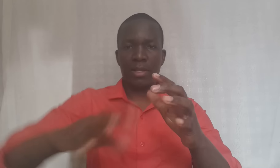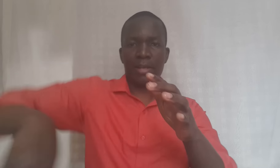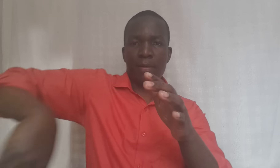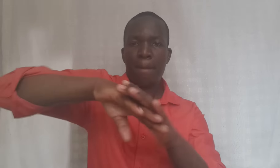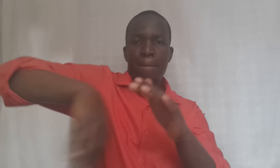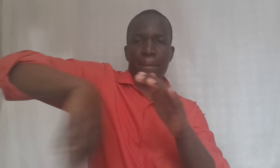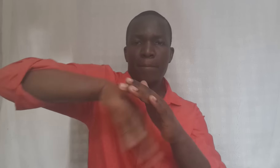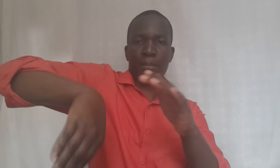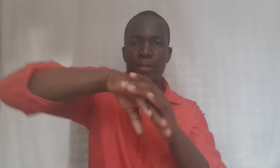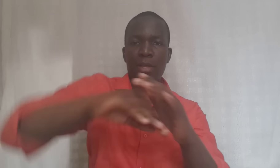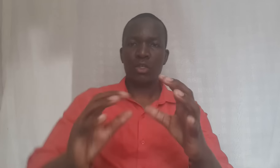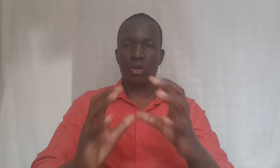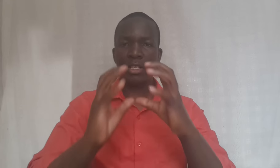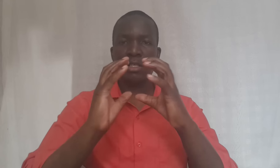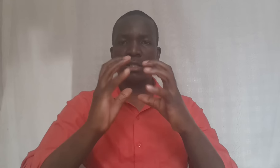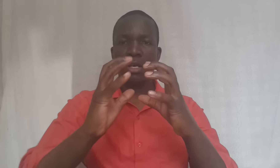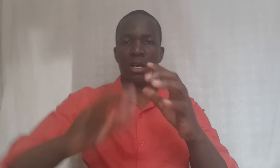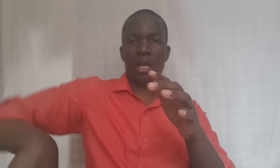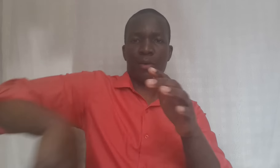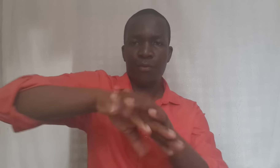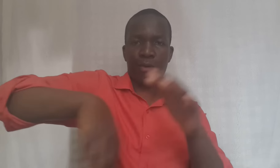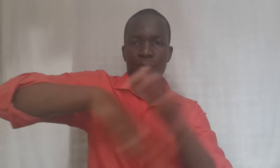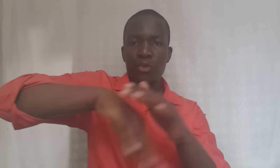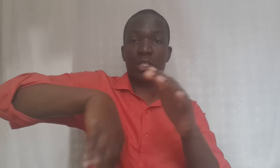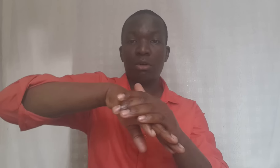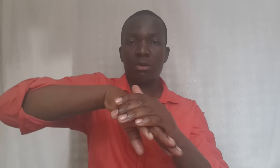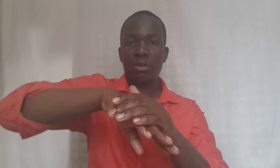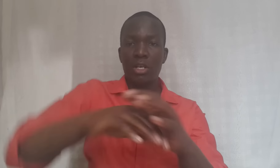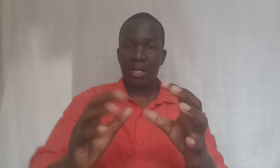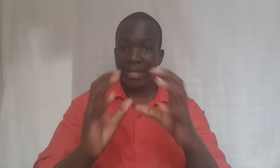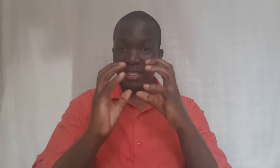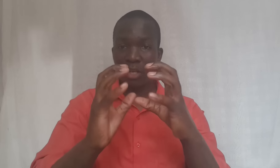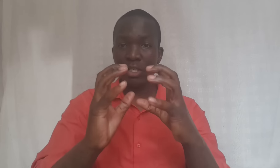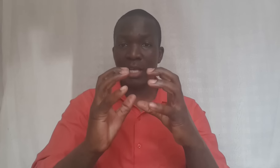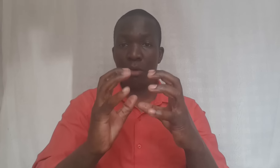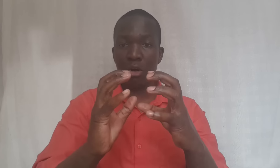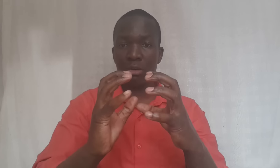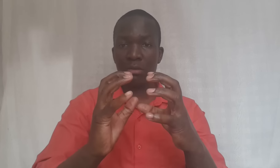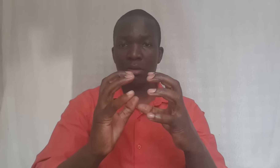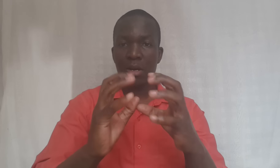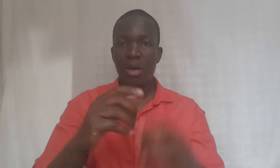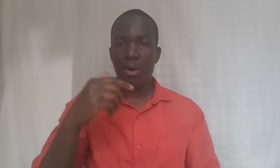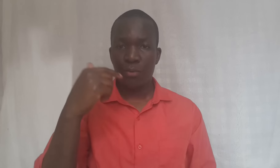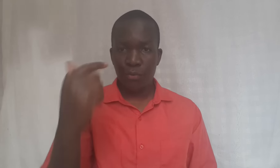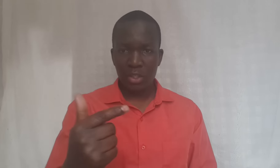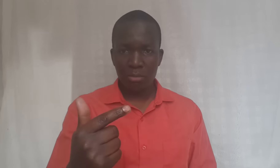Then, so this is a football. This alone is a ball.